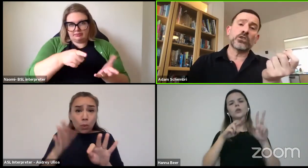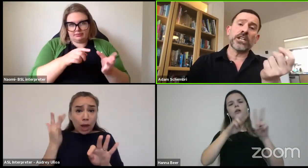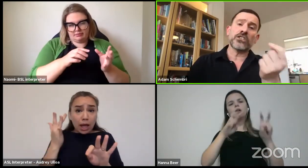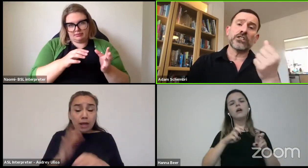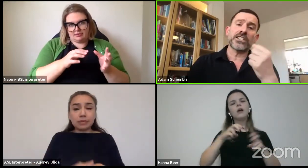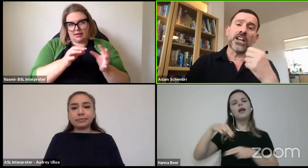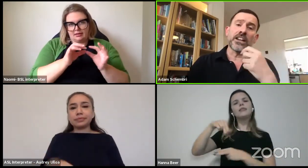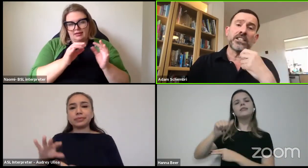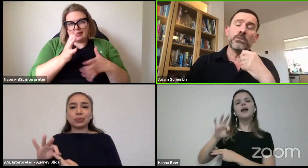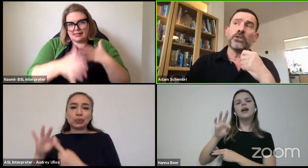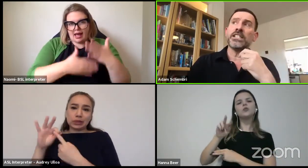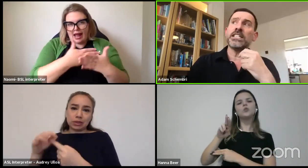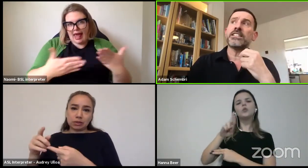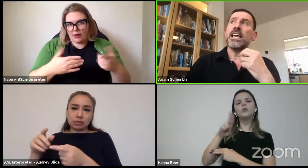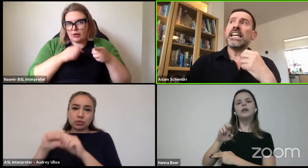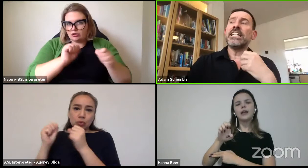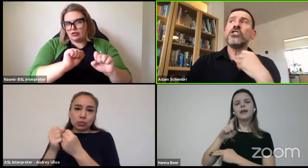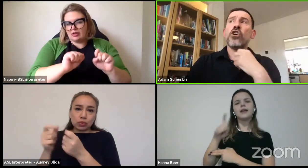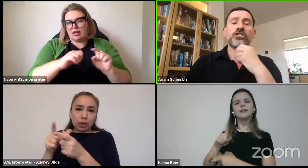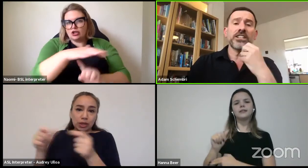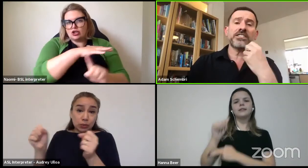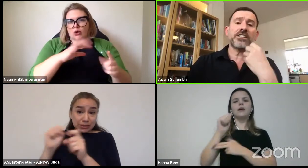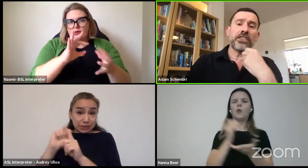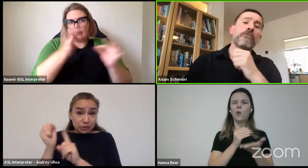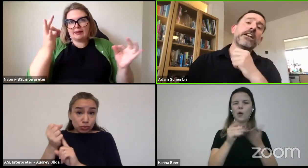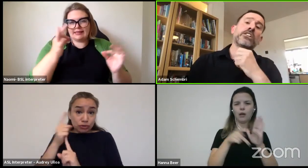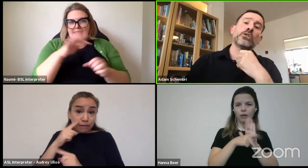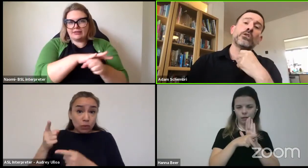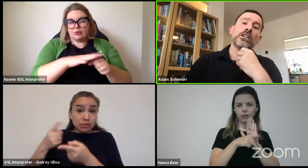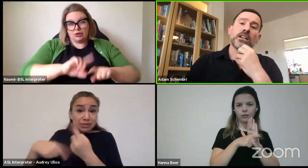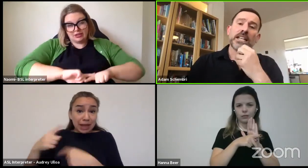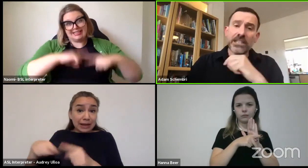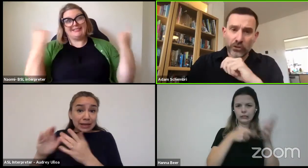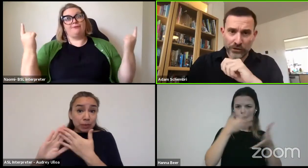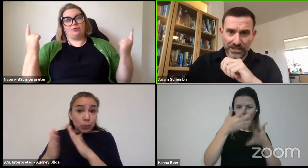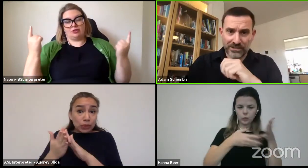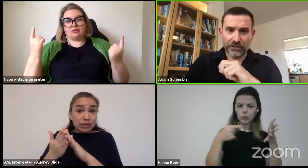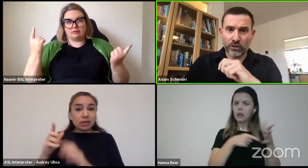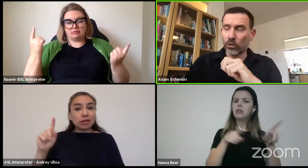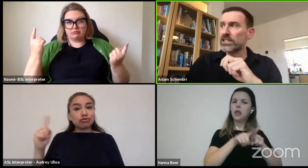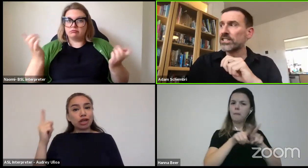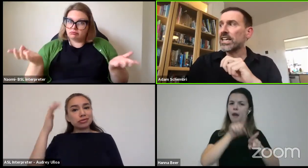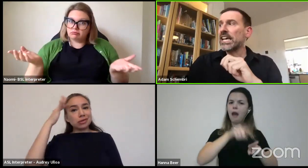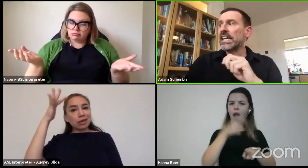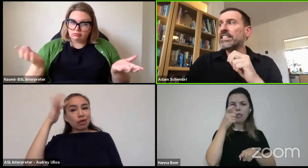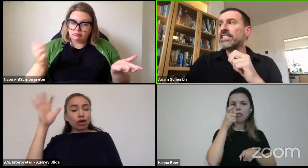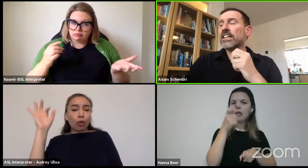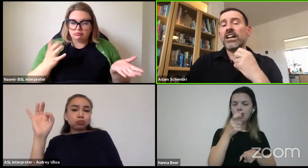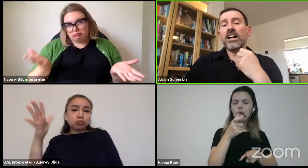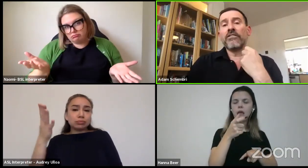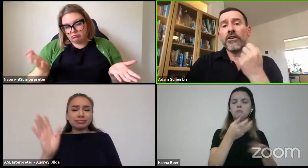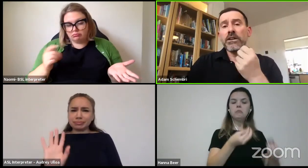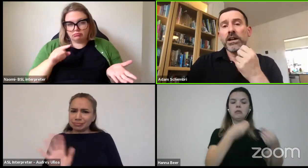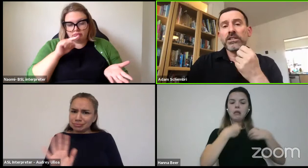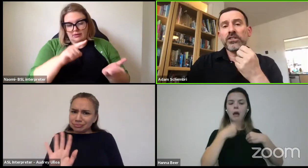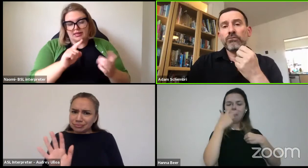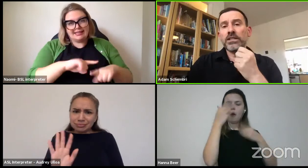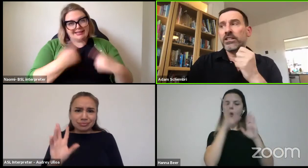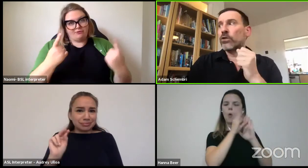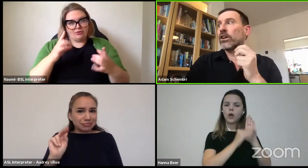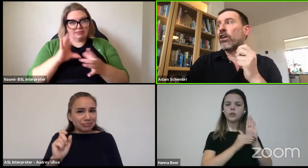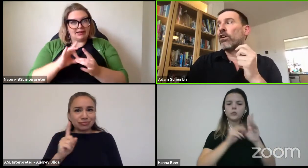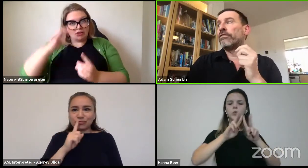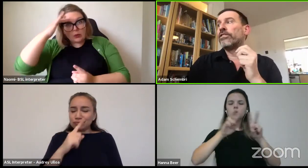sociolinguistic situation of signing communities is not just a theoretical interest, of course. It's very much